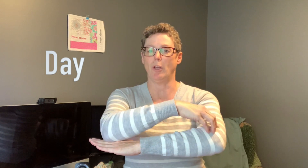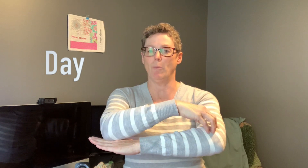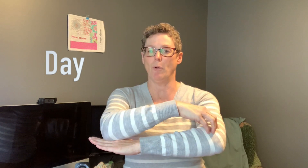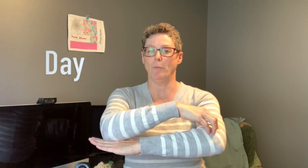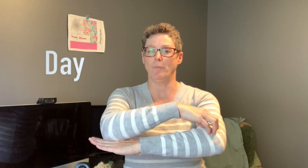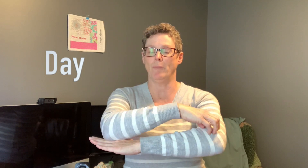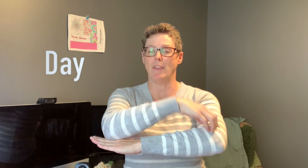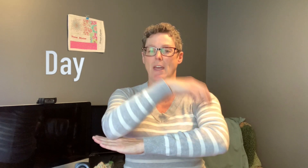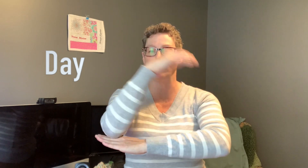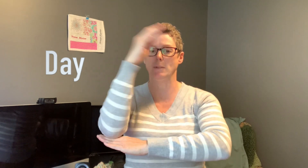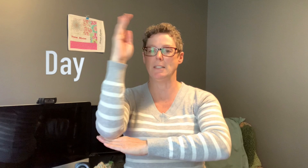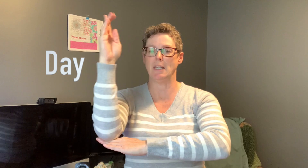elbow, and that would be day.